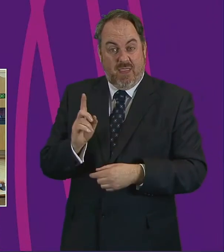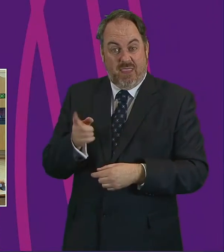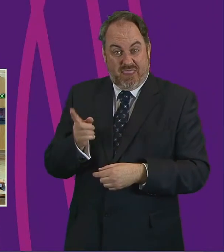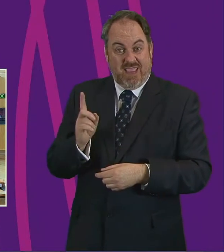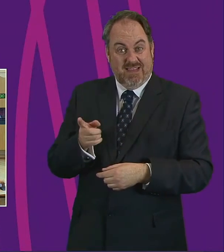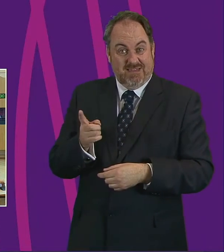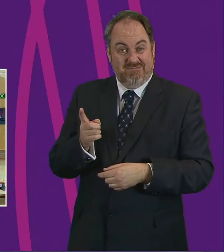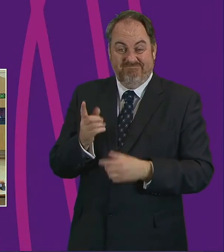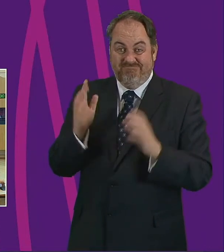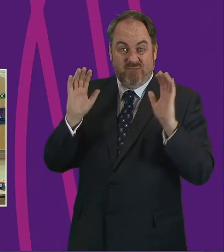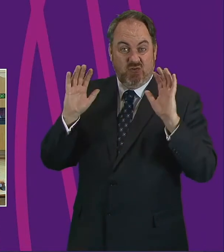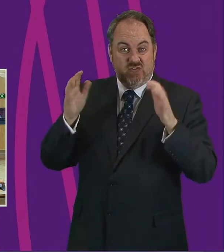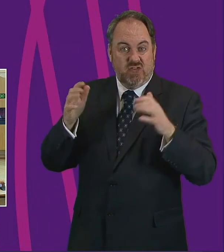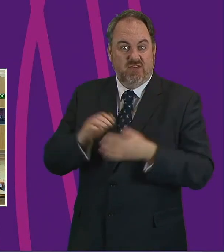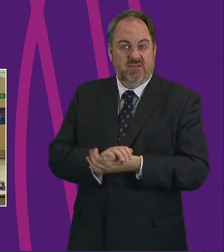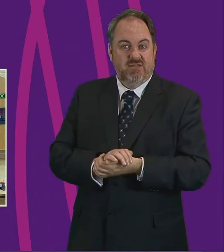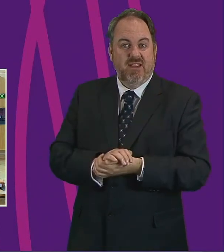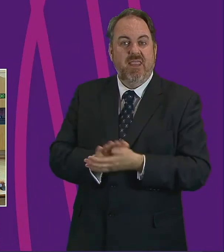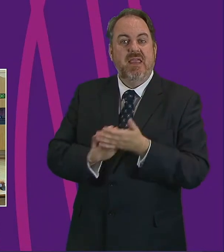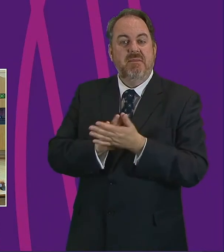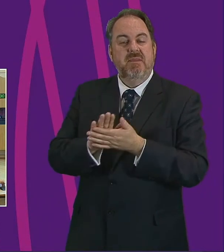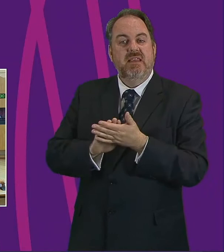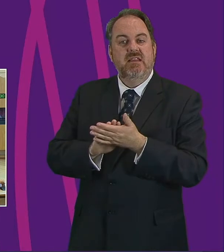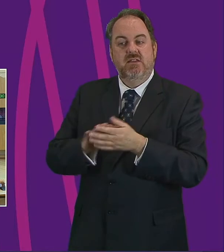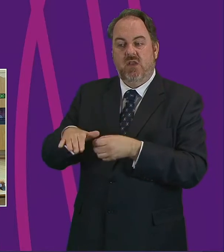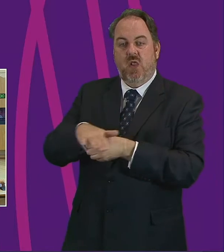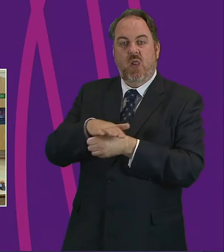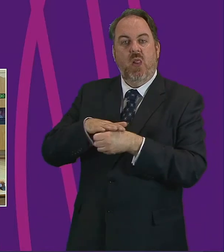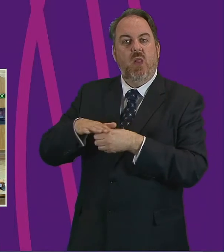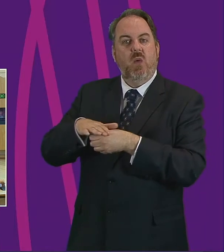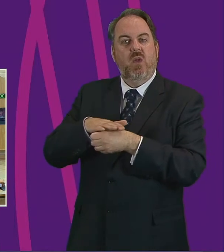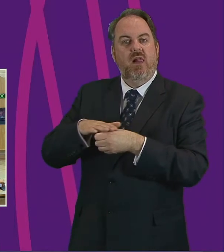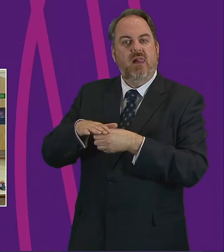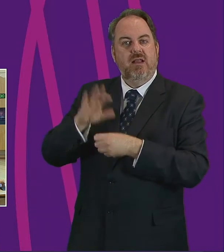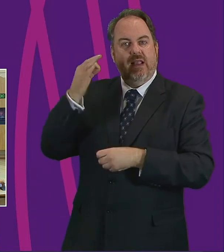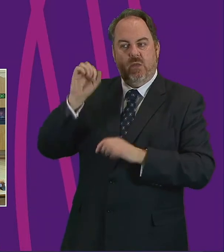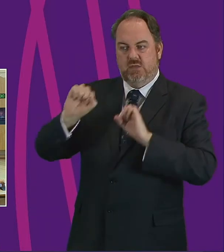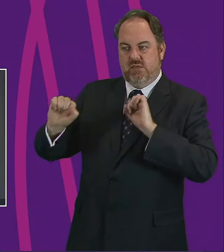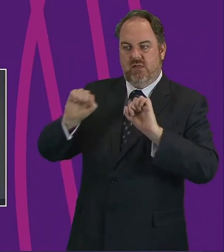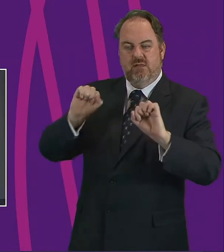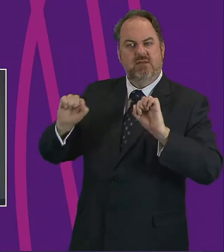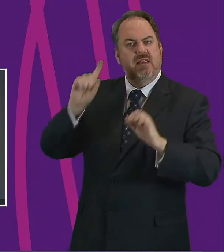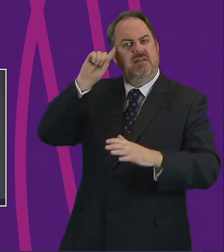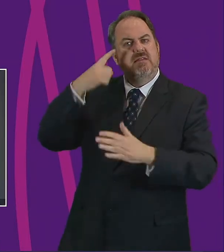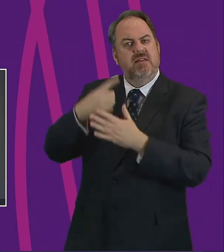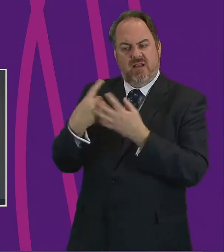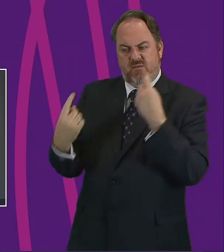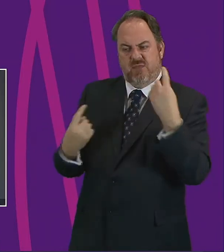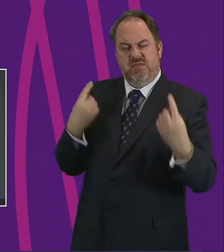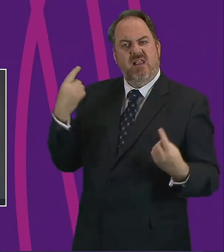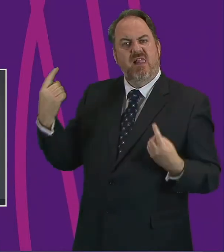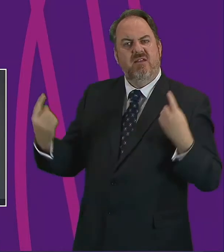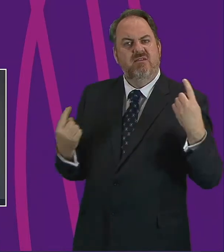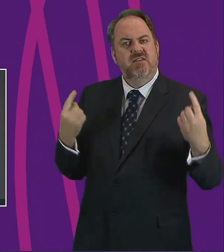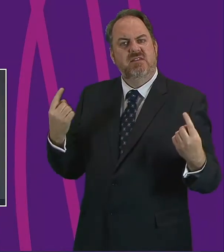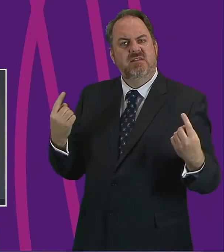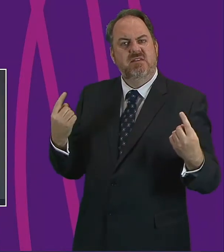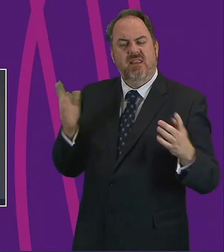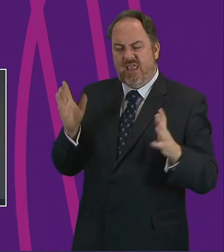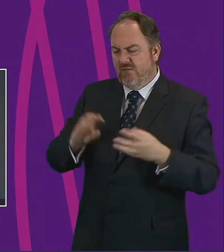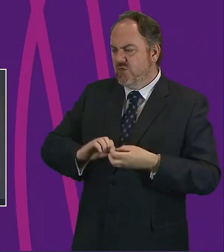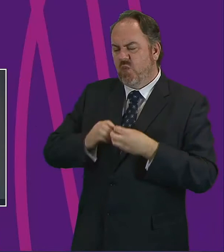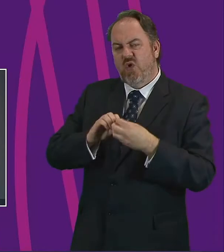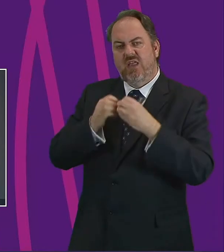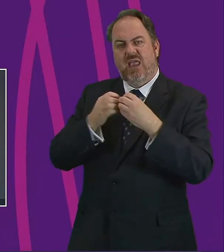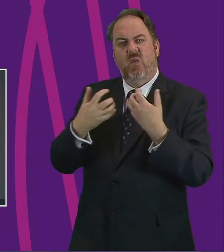into the area where local discretion and local planning is the most appropriate level at which these judgments should be made.